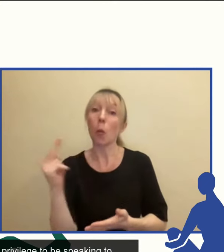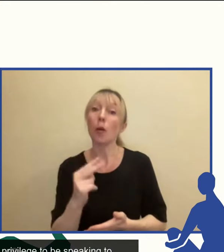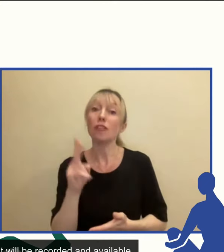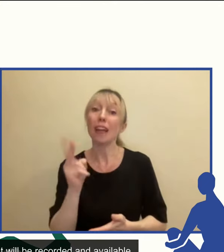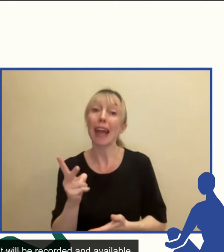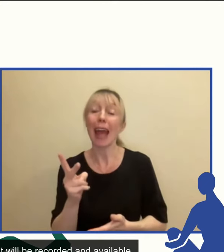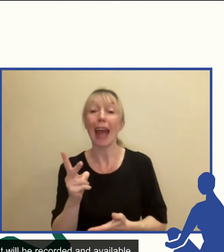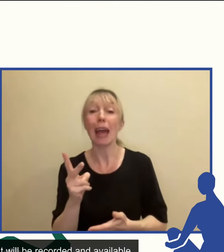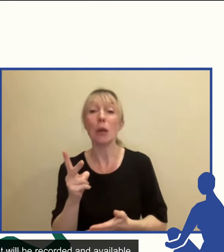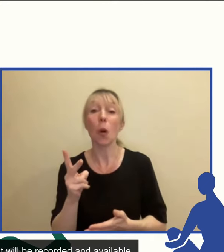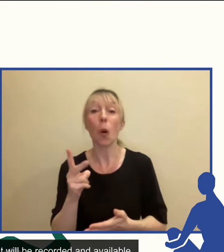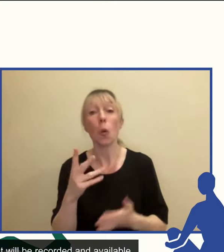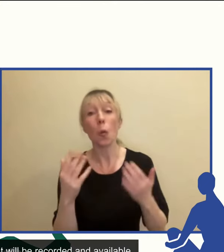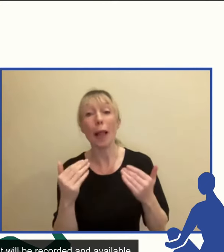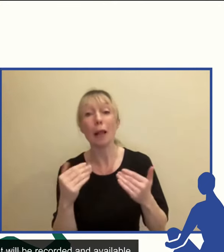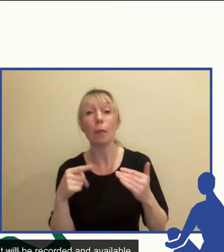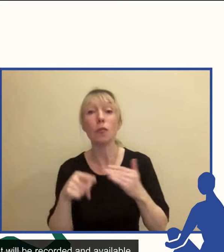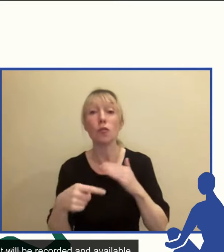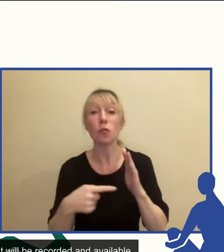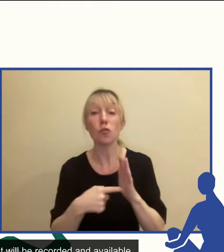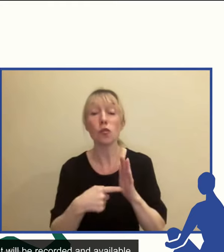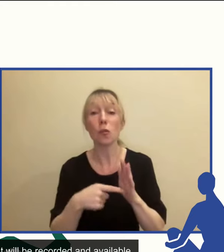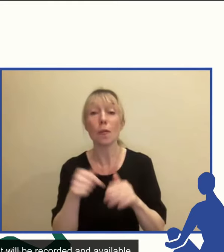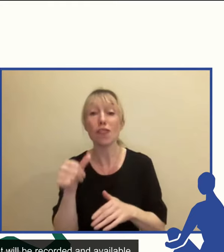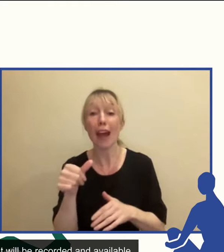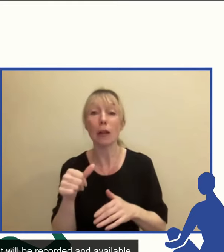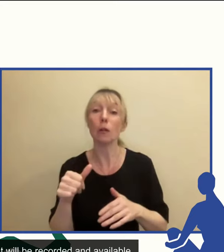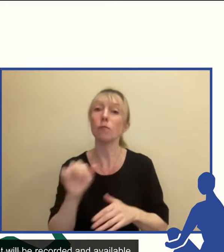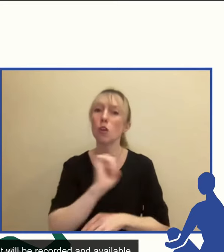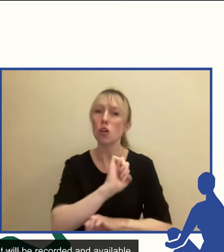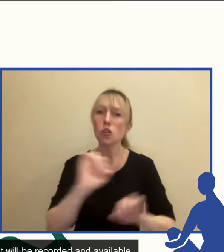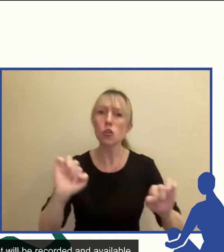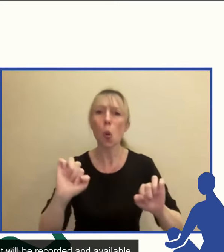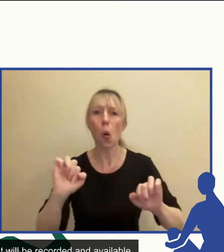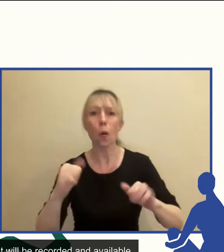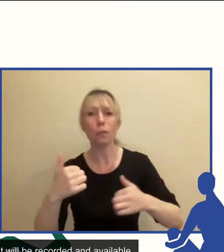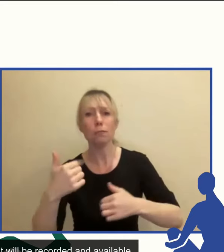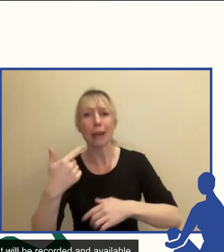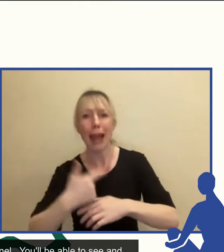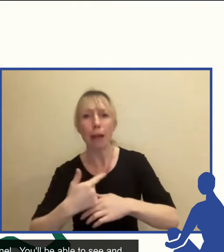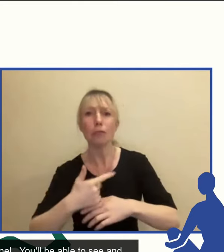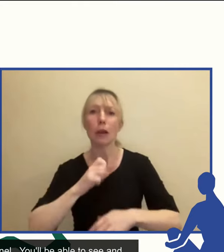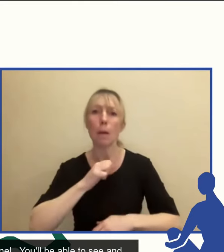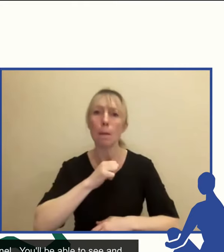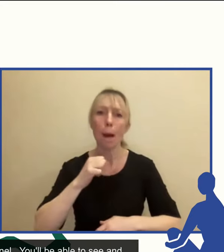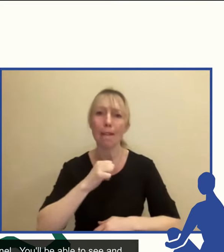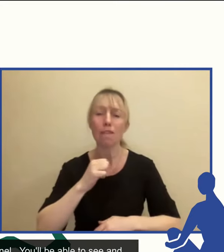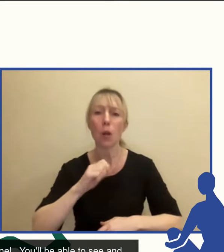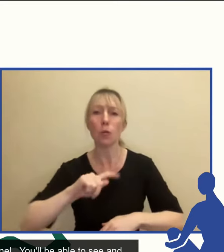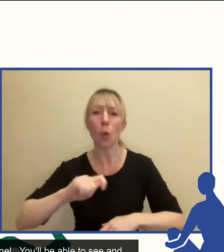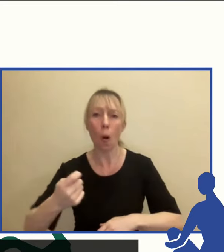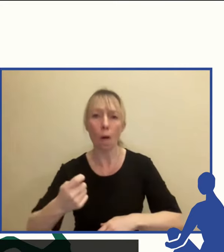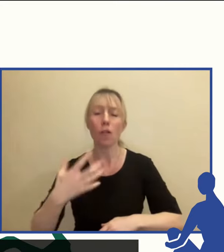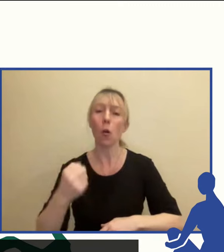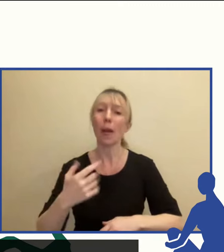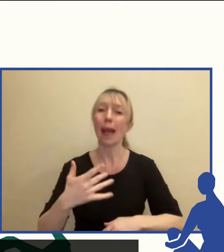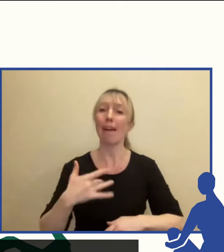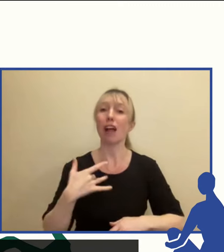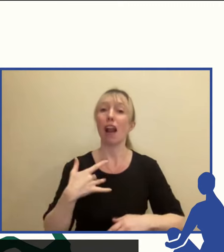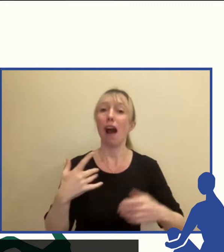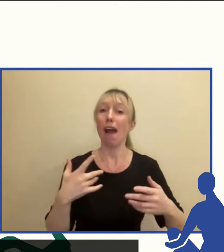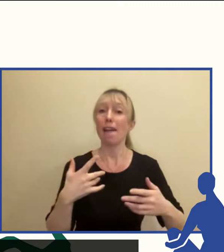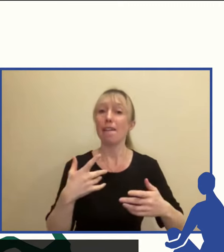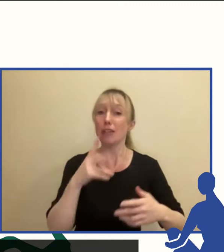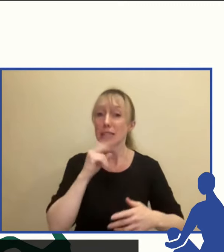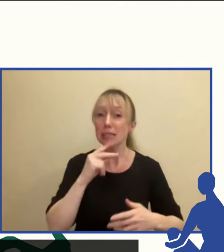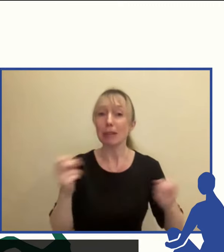channel. Your cameras and microphones will be off, but you'll be able to see and hear us. We have live speech to text provided by VoiceBox, and you can